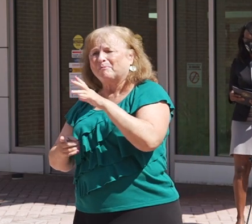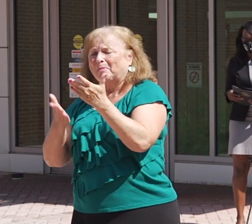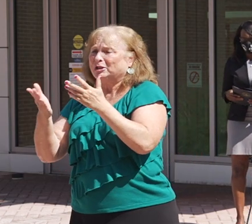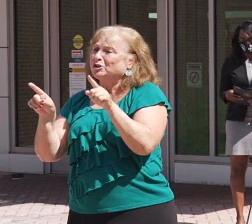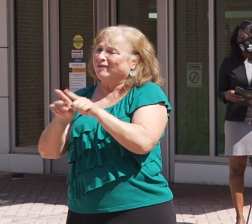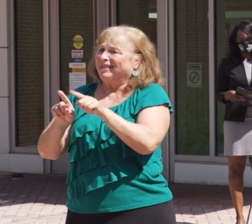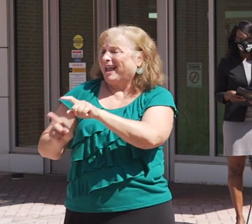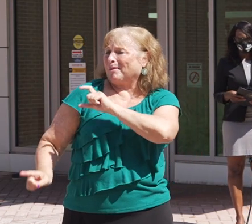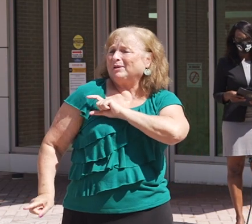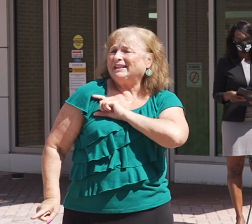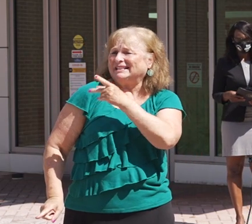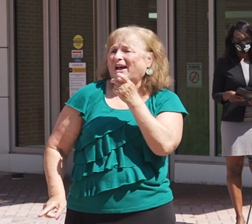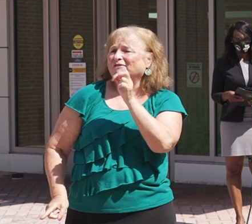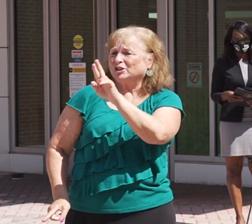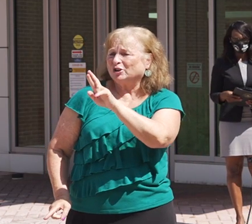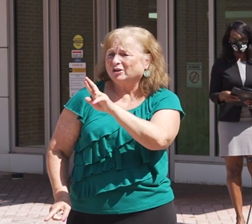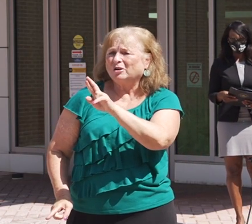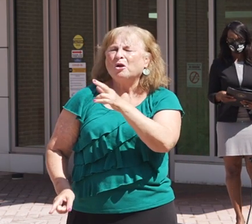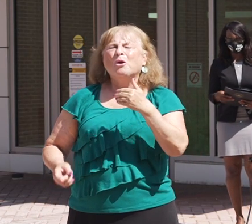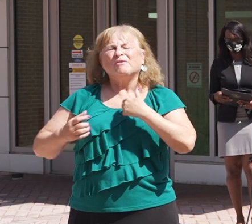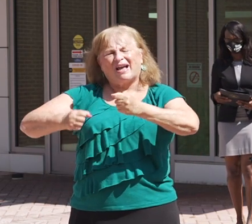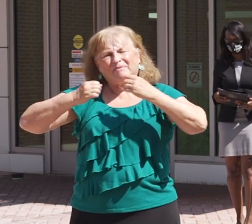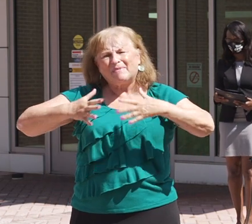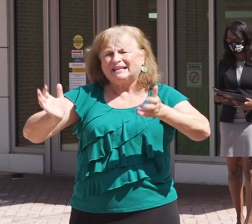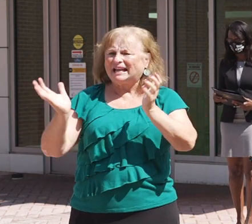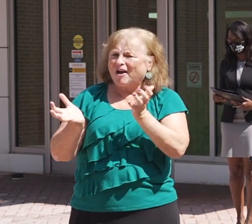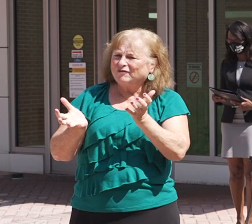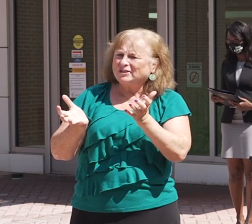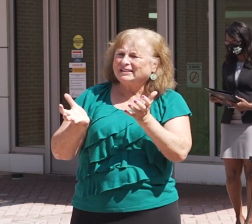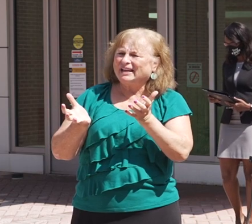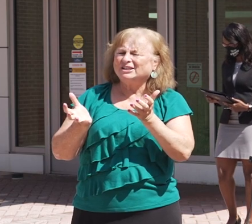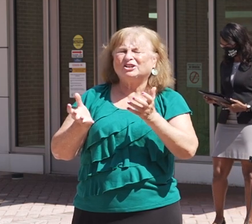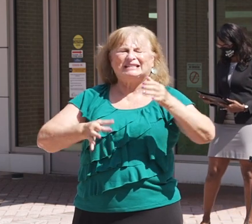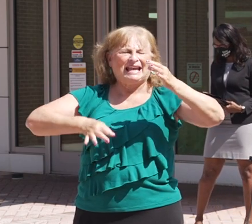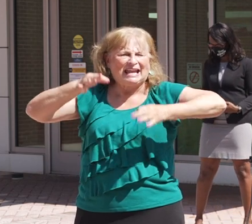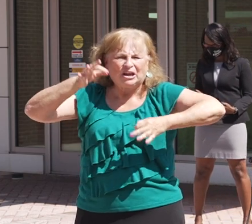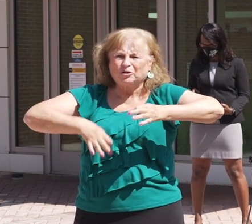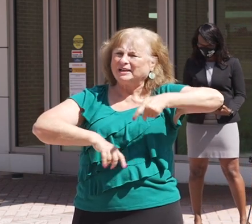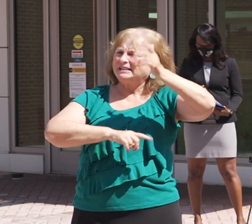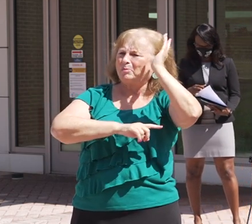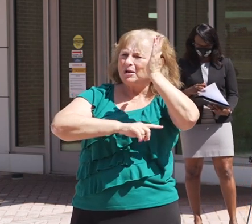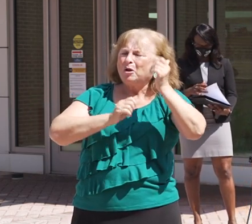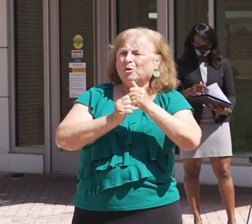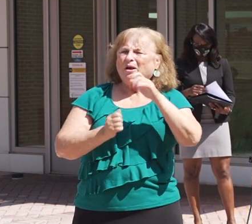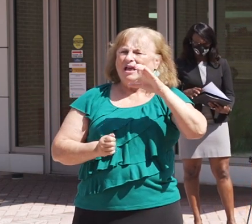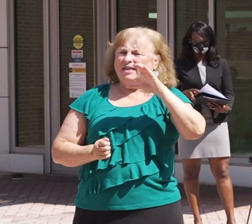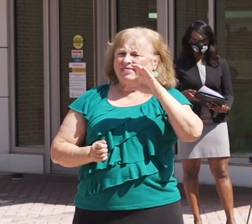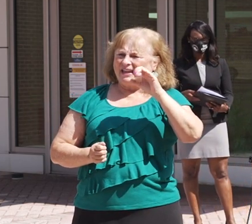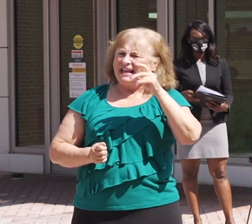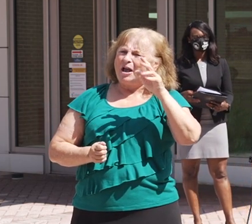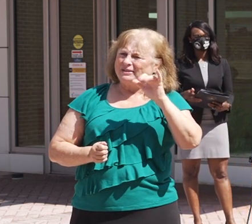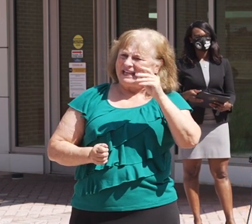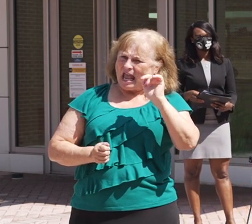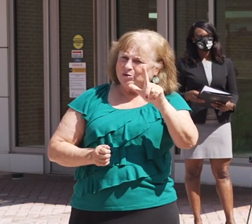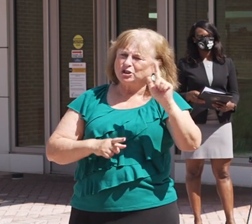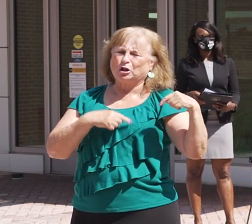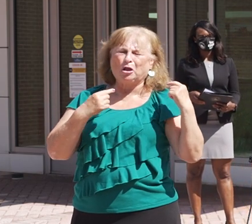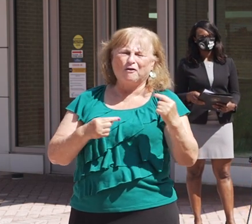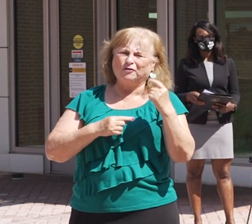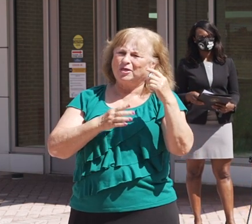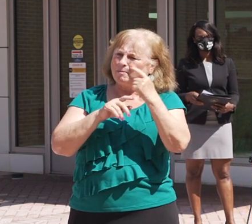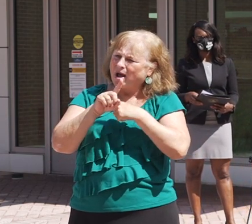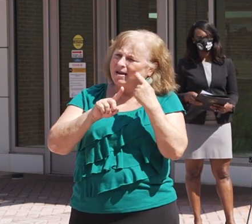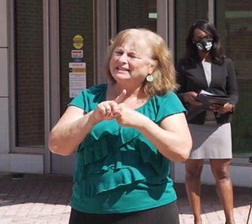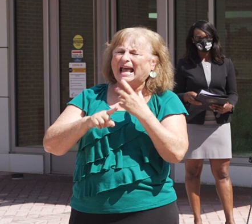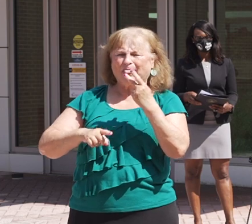police officer. We've had numerous conversations, hearings, and presentations with the County Council over the last several months and the